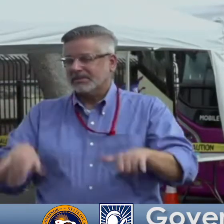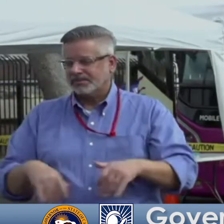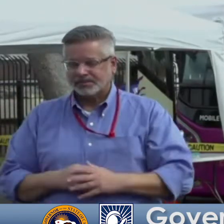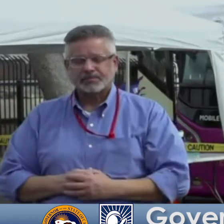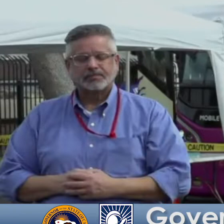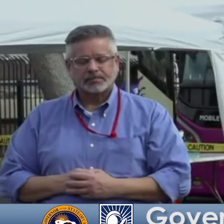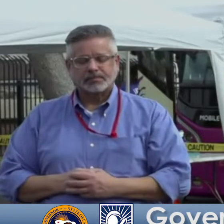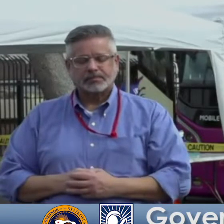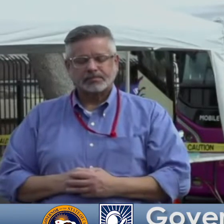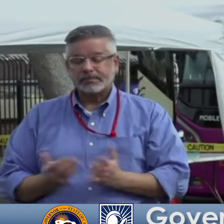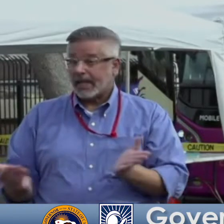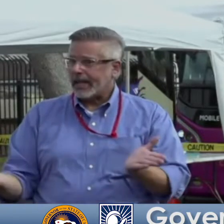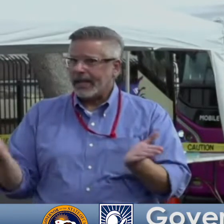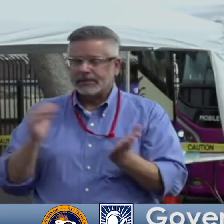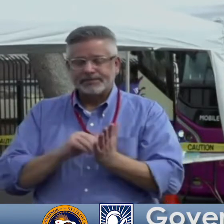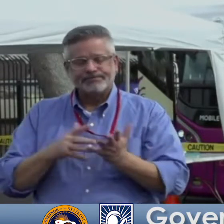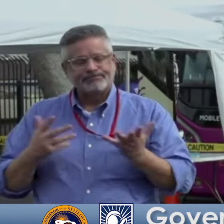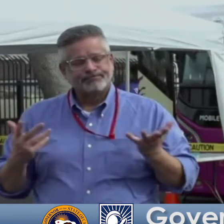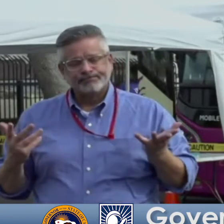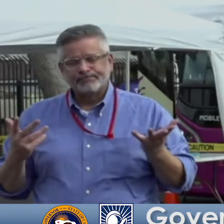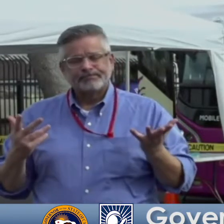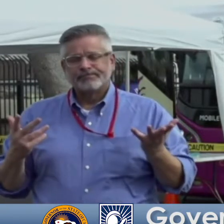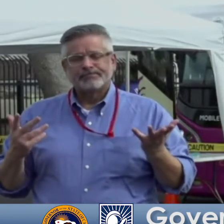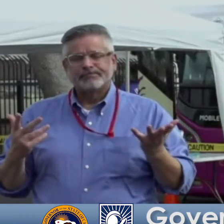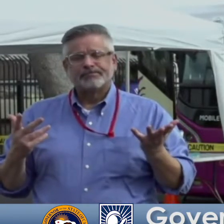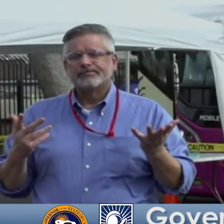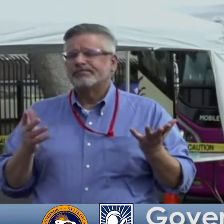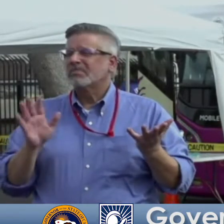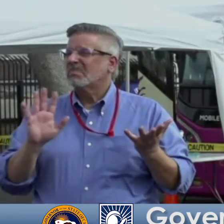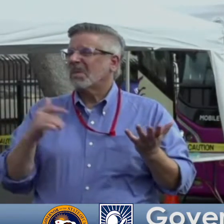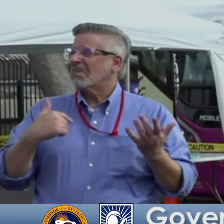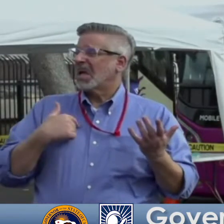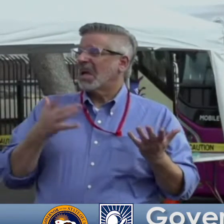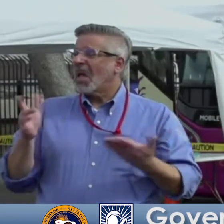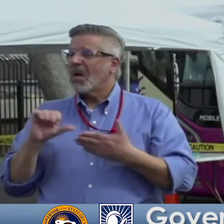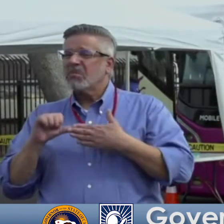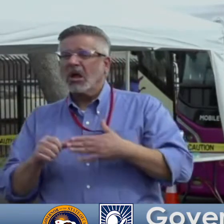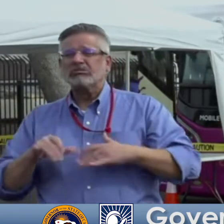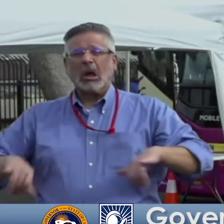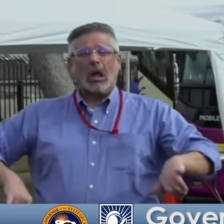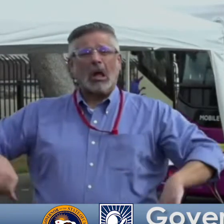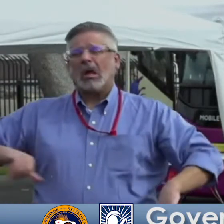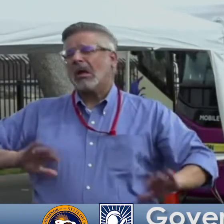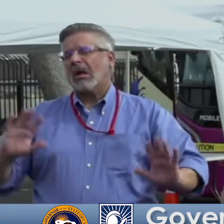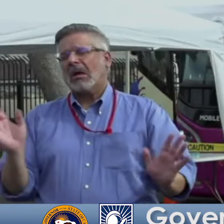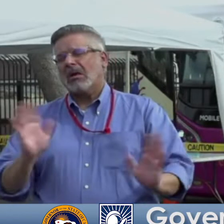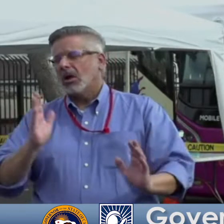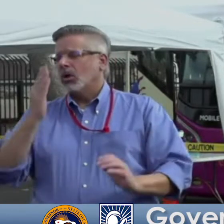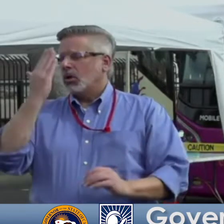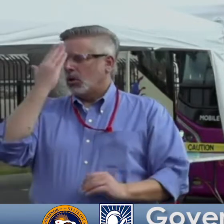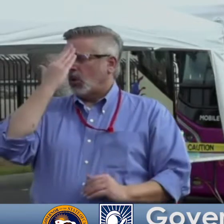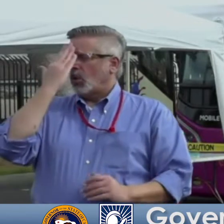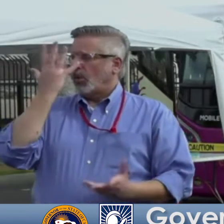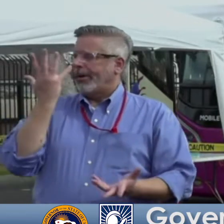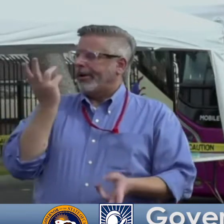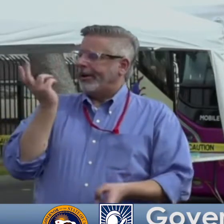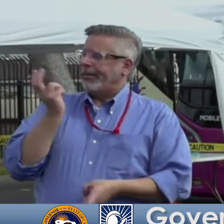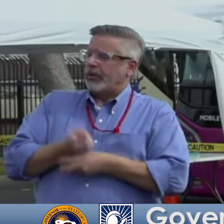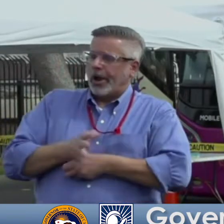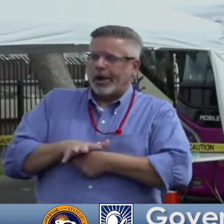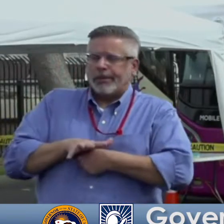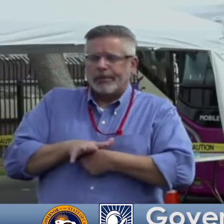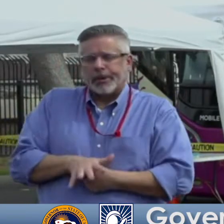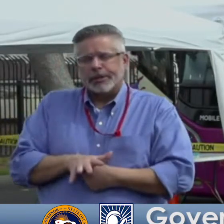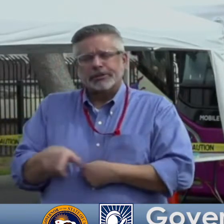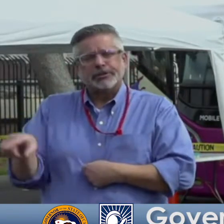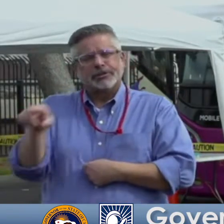So again, no one's trying to impress anybody here. I know how hard this is and how pressed we all are with the pressure that we're